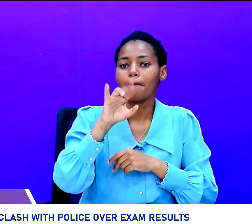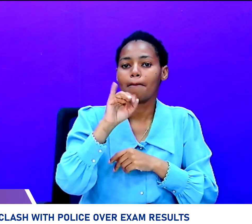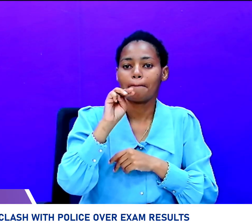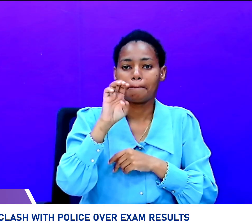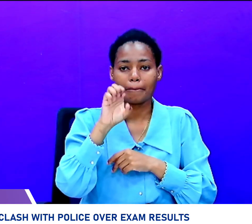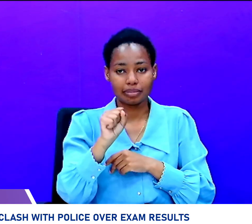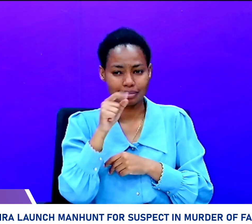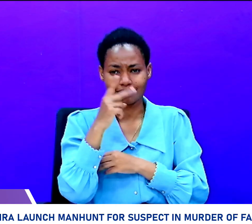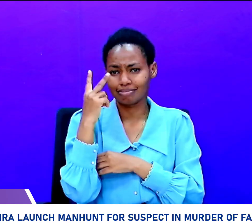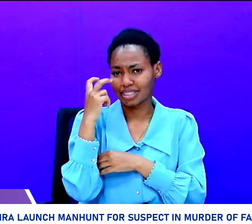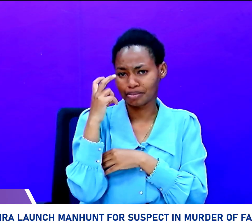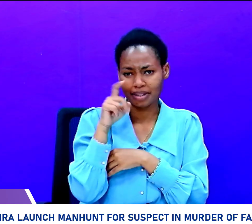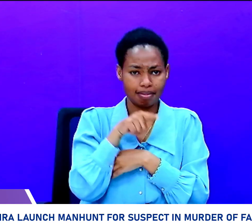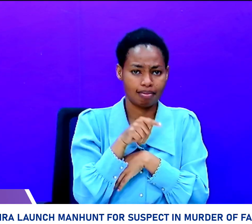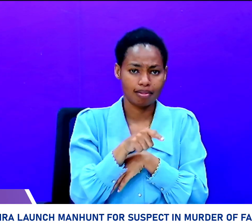police in Nyamira County have begun a